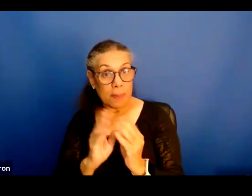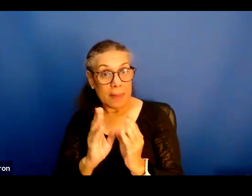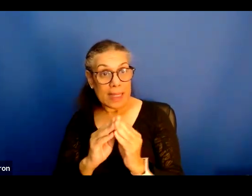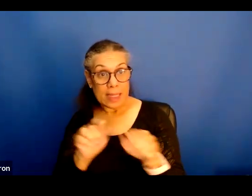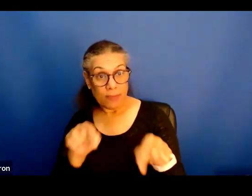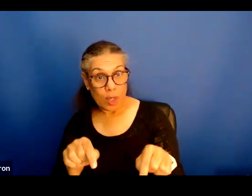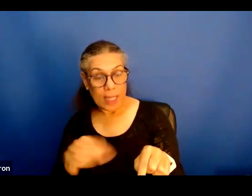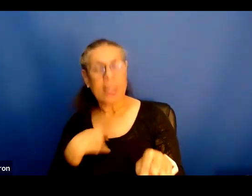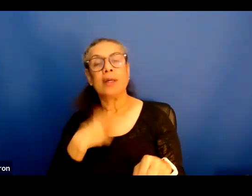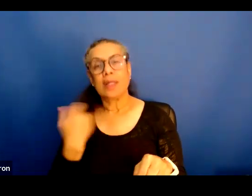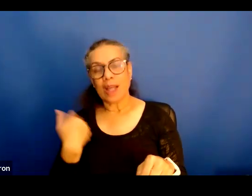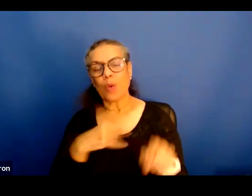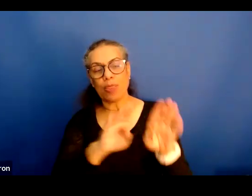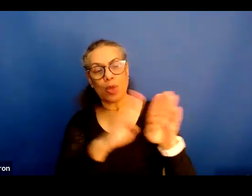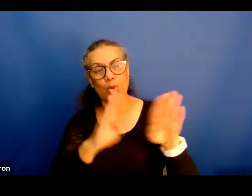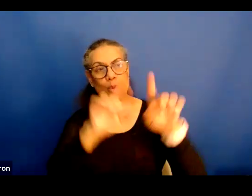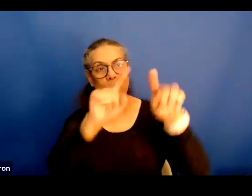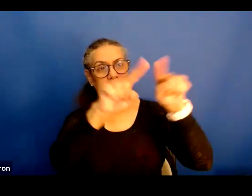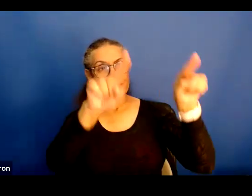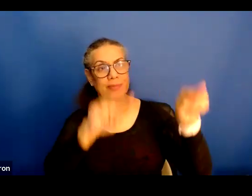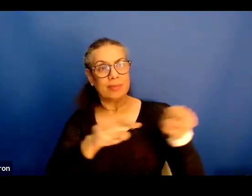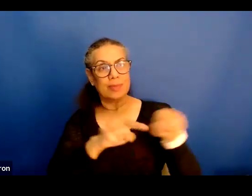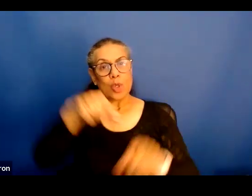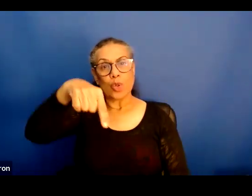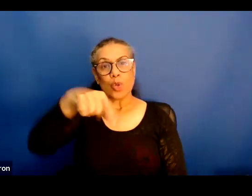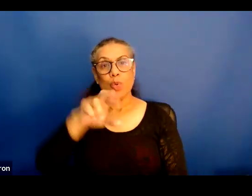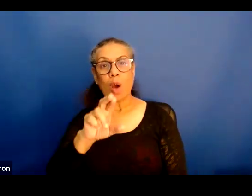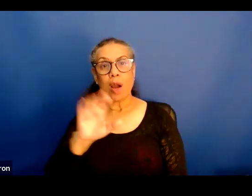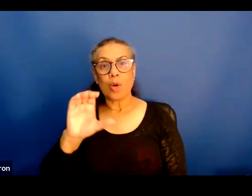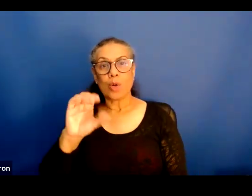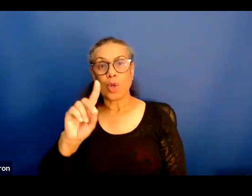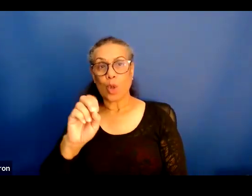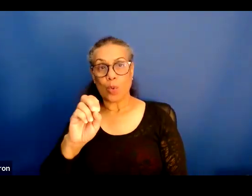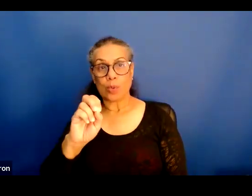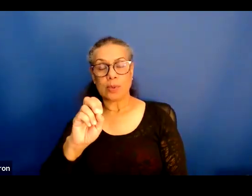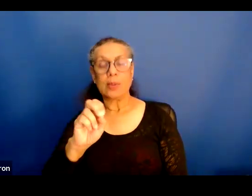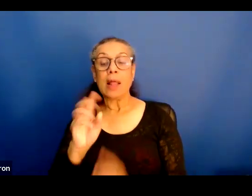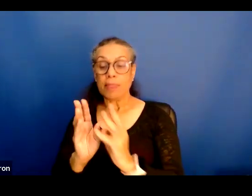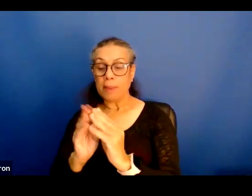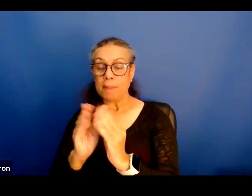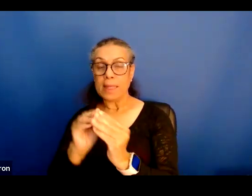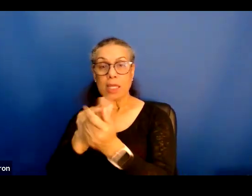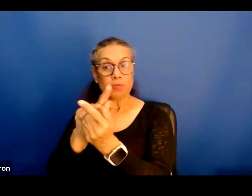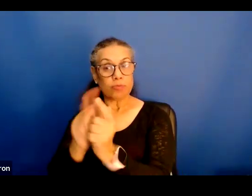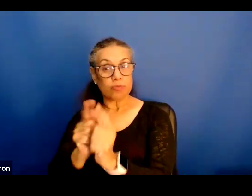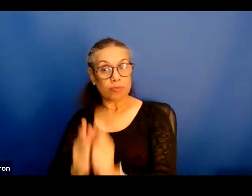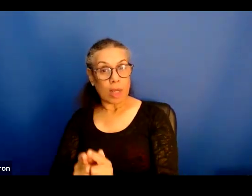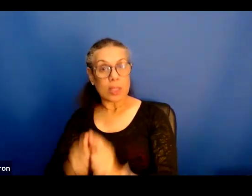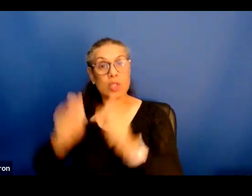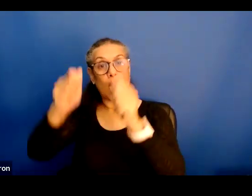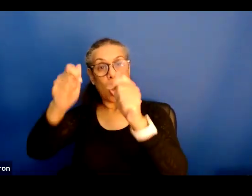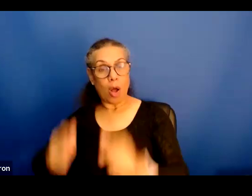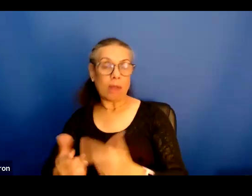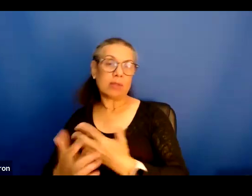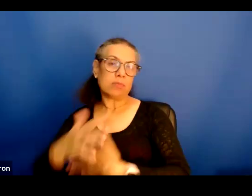documents by scanning the QR code that's posted by the doors. The meeting documents have been translated into all of the